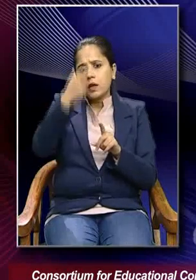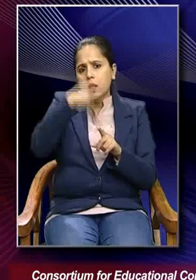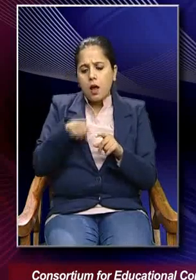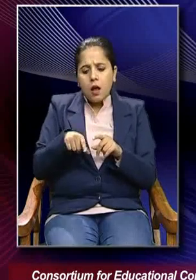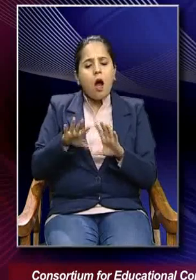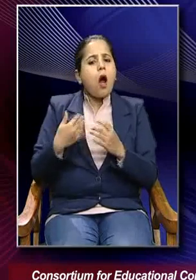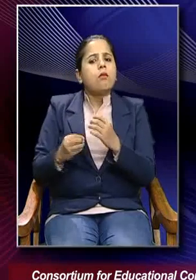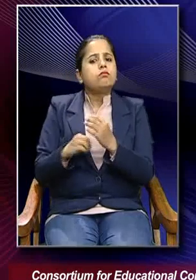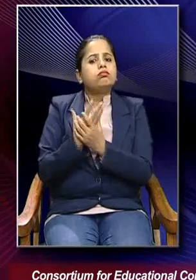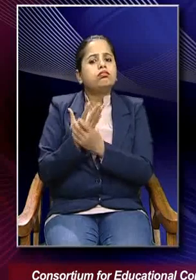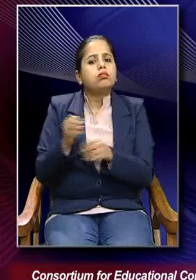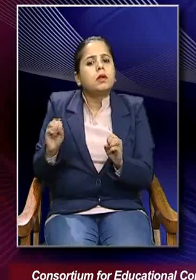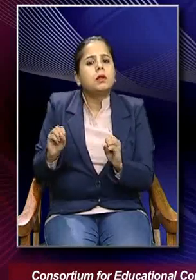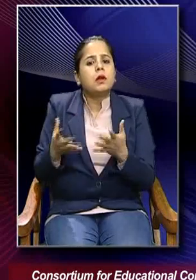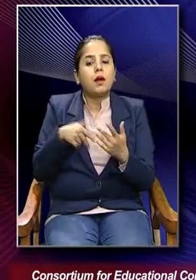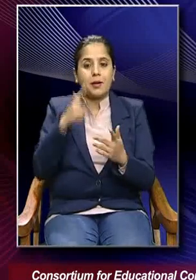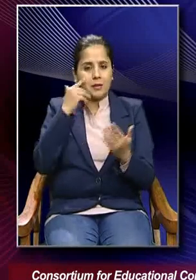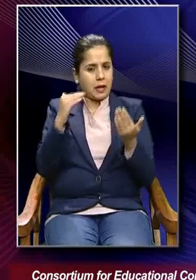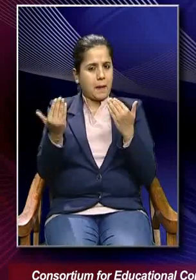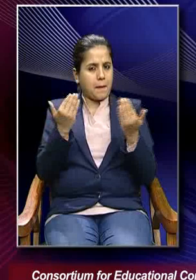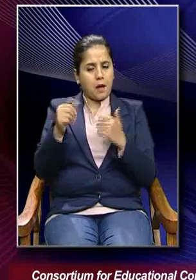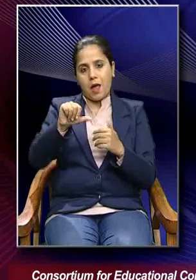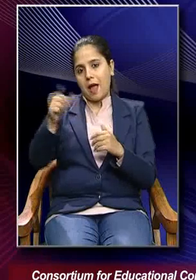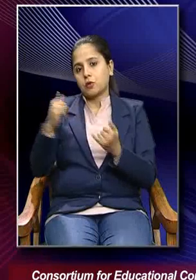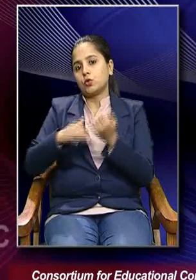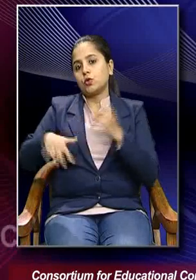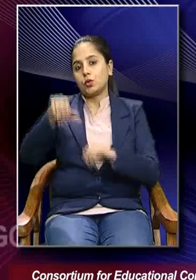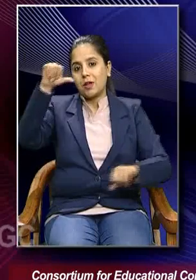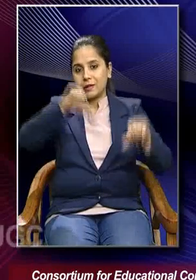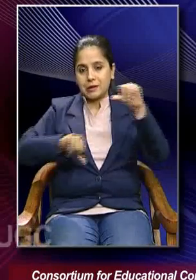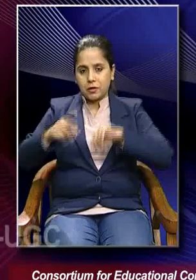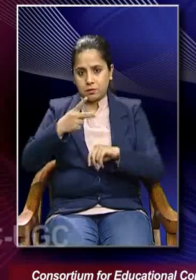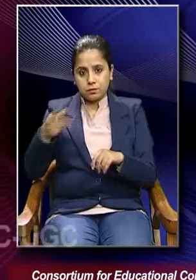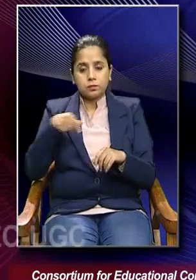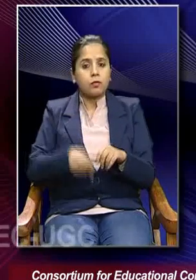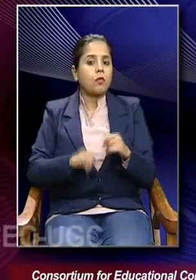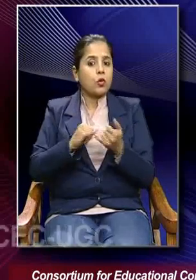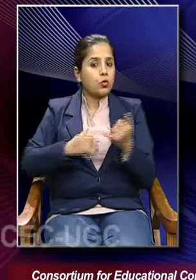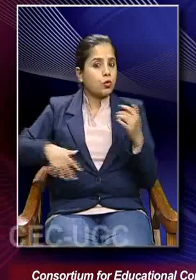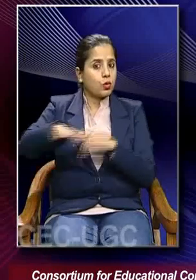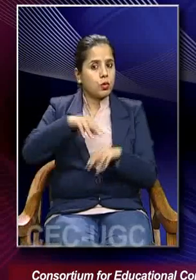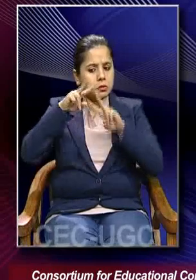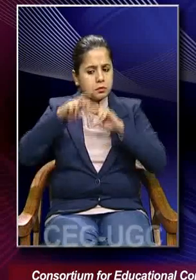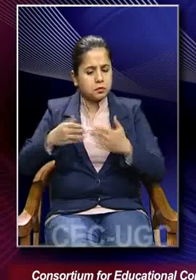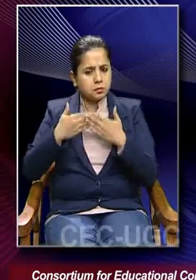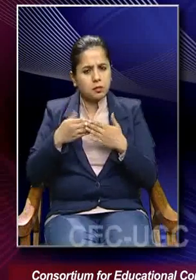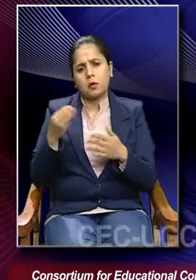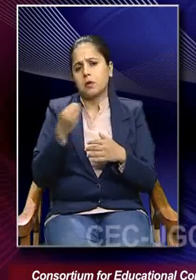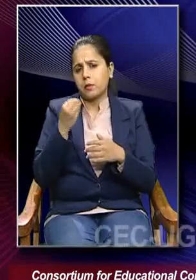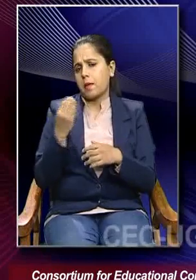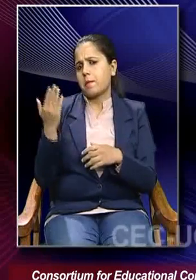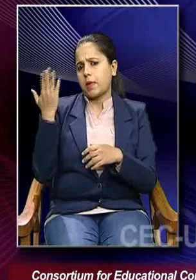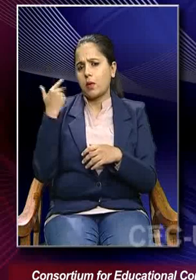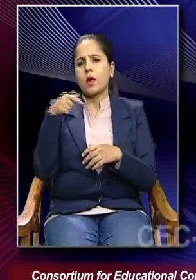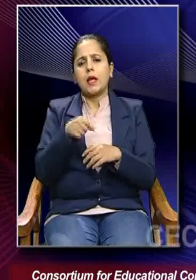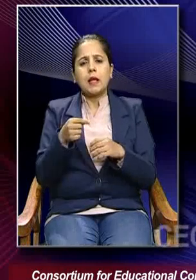emerge? In compared to other social sciences, sociology is a very recent or a